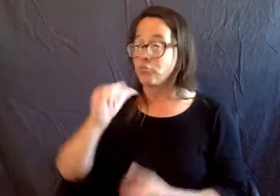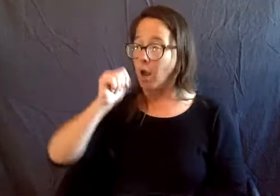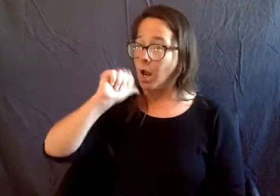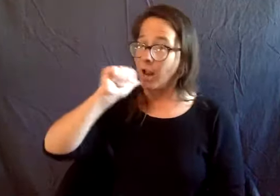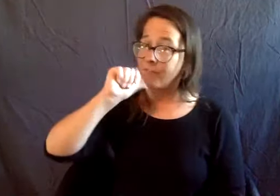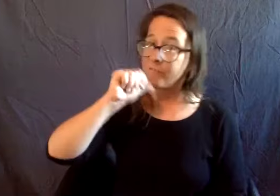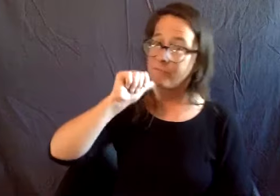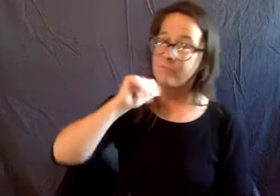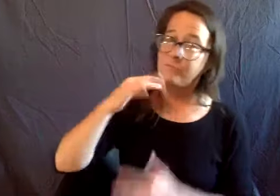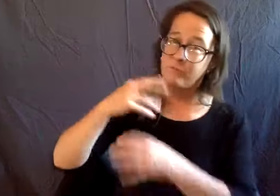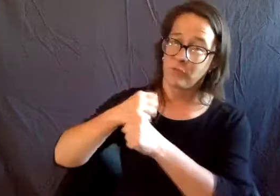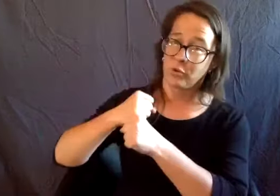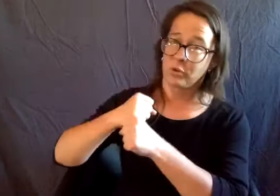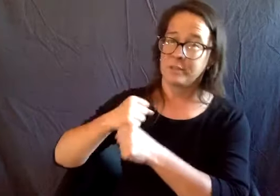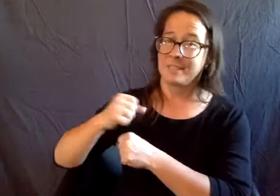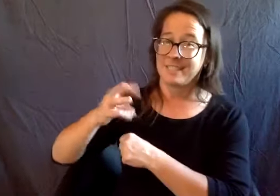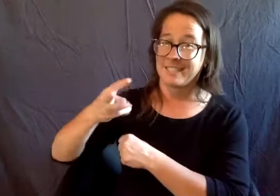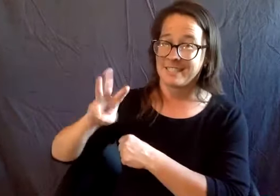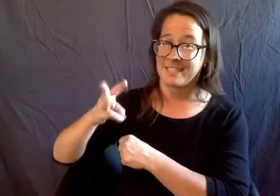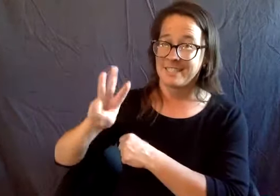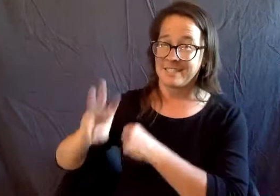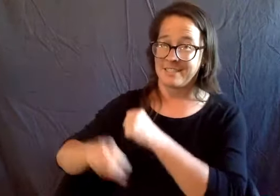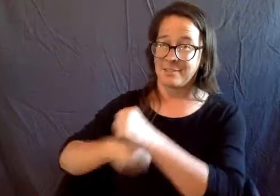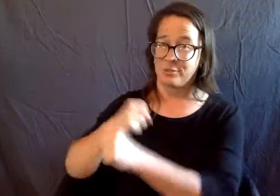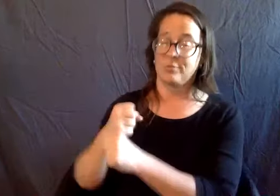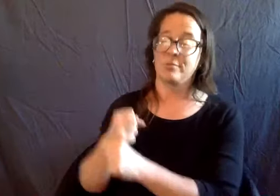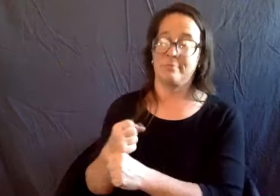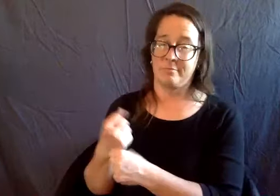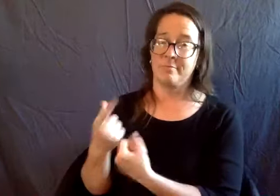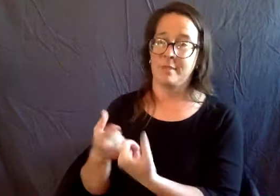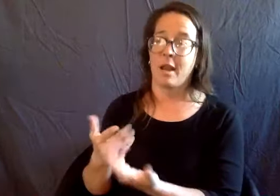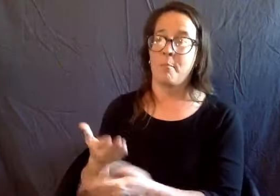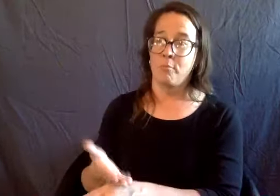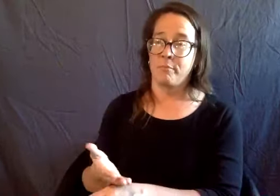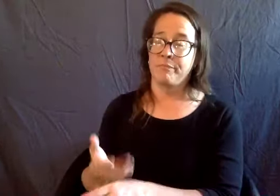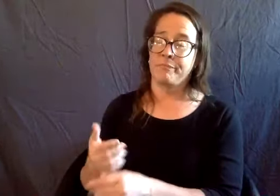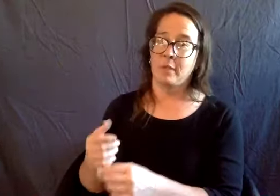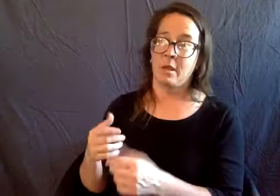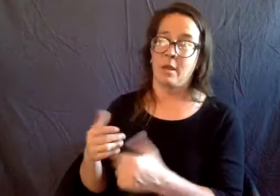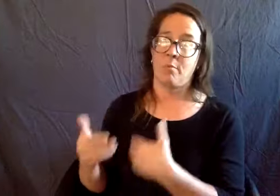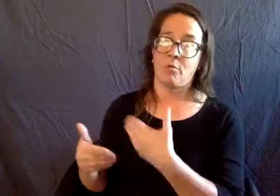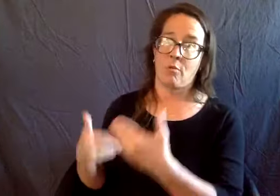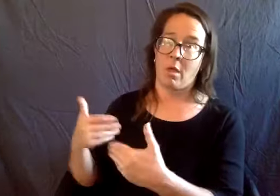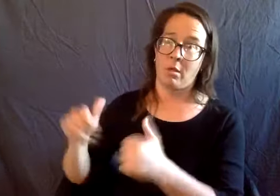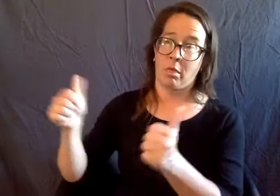for 16 years. And it progressed. And, the fact that I'm even alive is